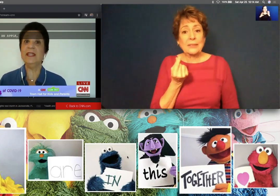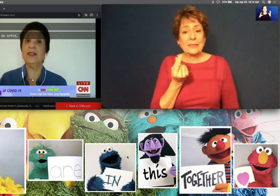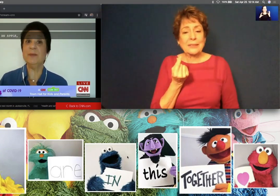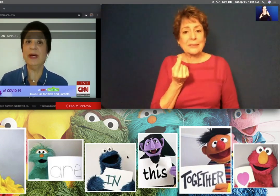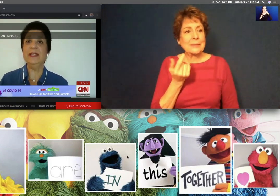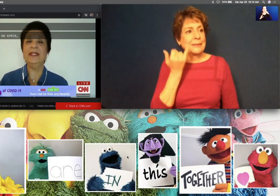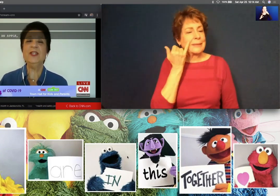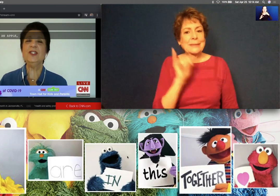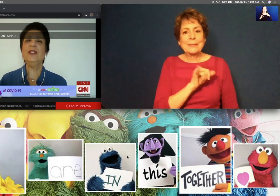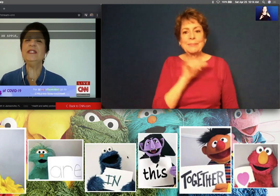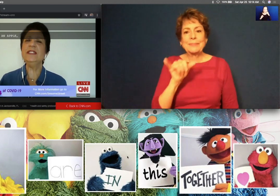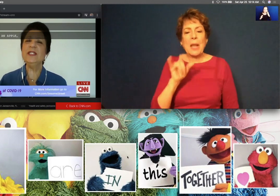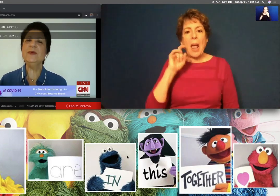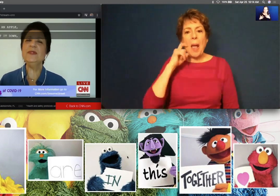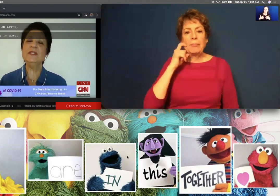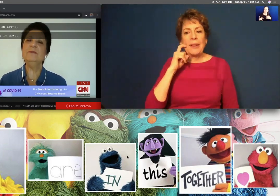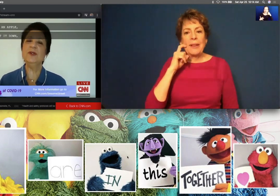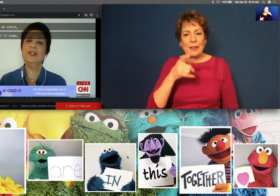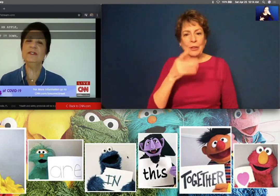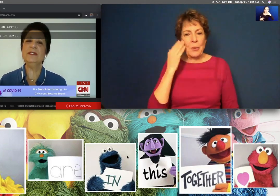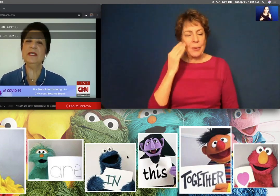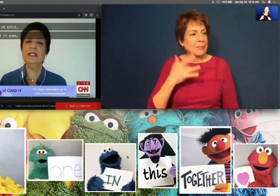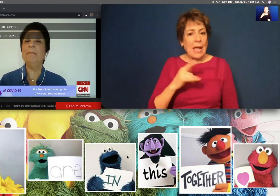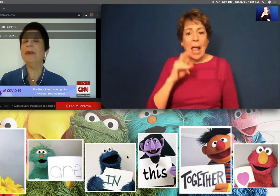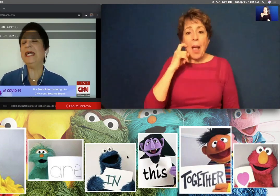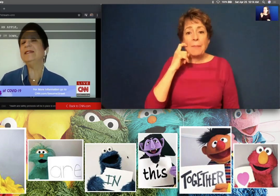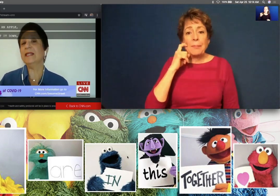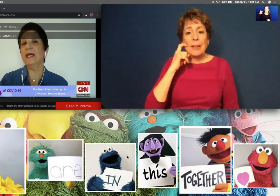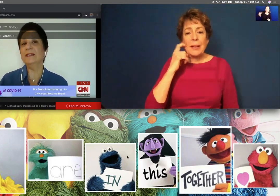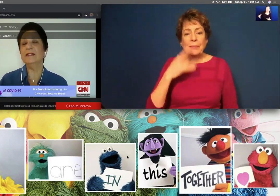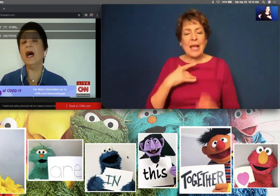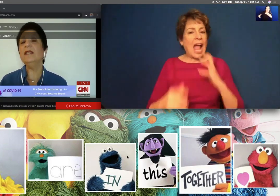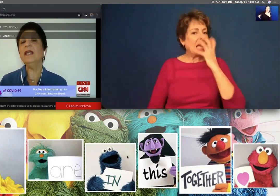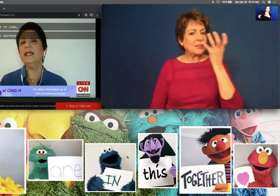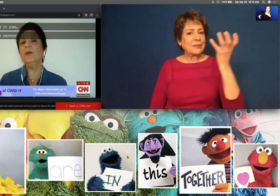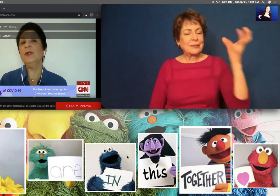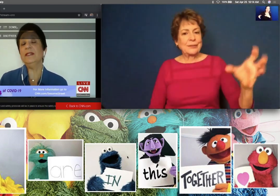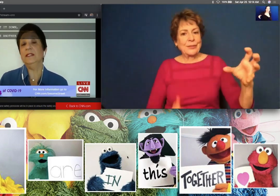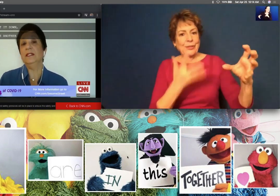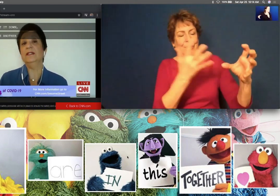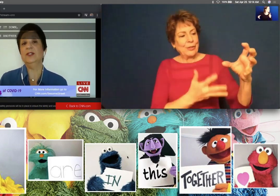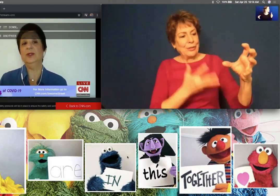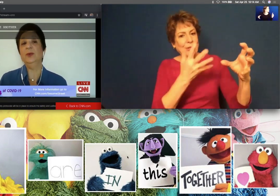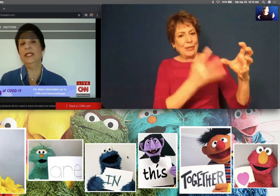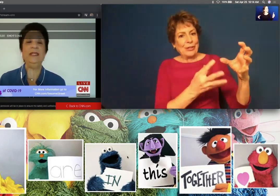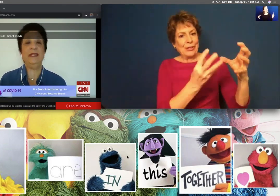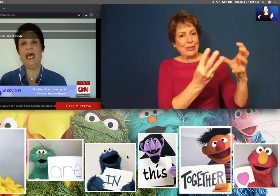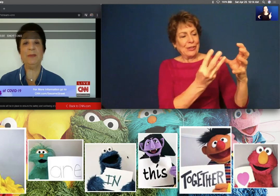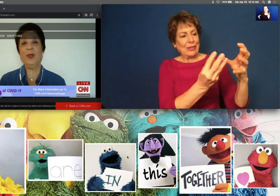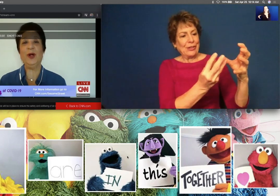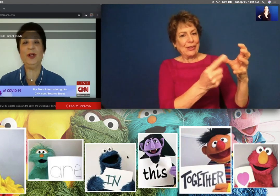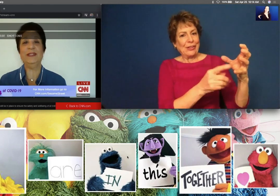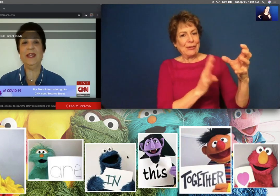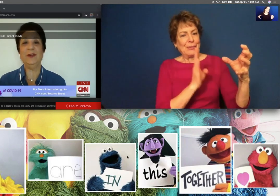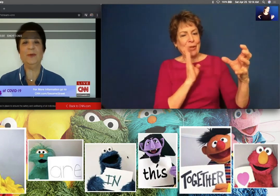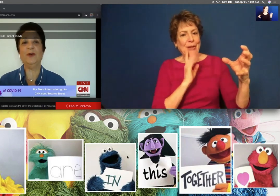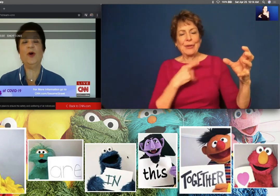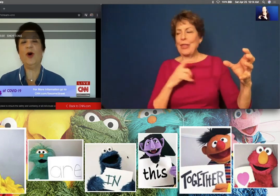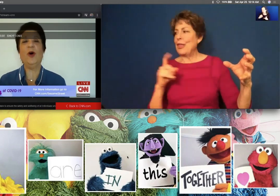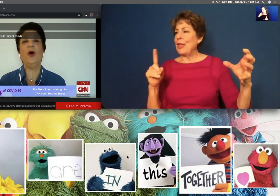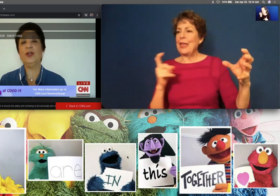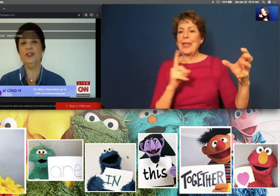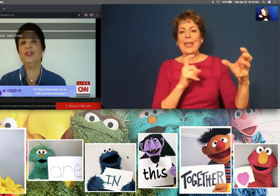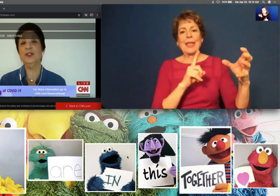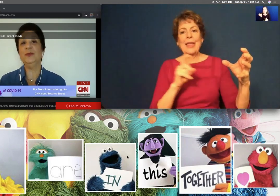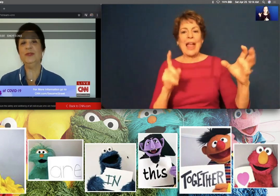another bite. So they deal with these emotions in bite sizes, unlike we as adults who eat the apple all together. We're